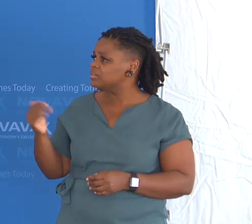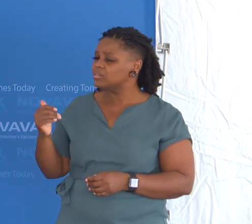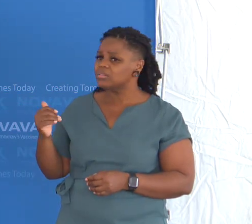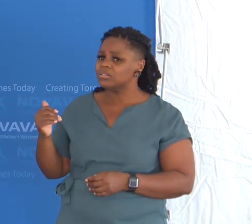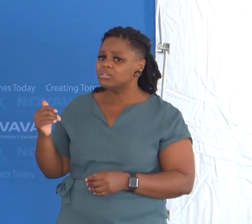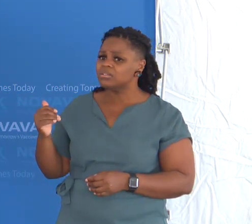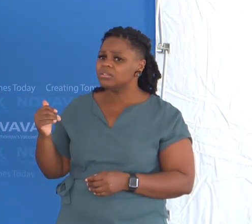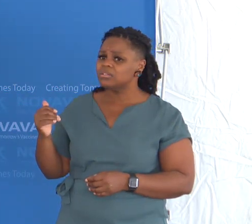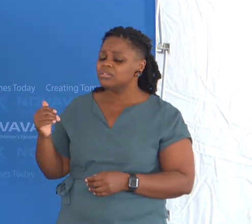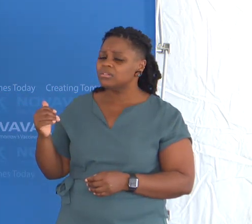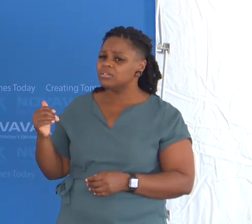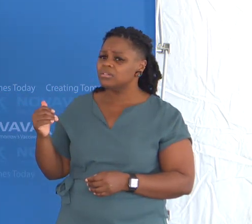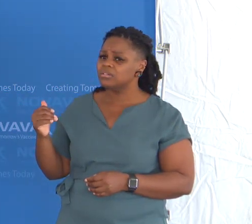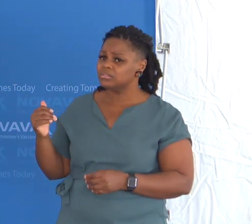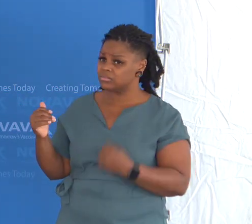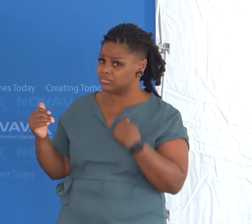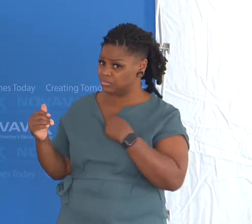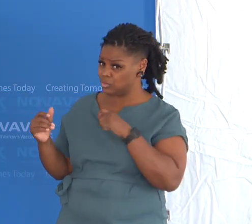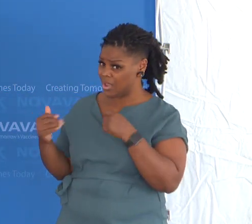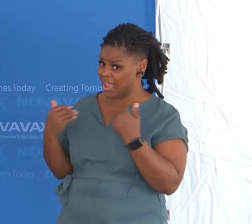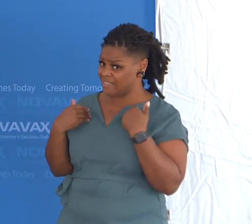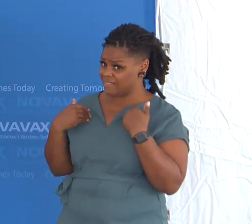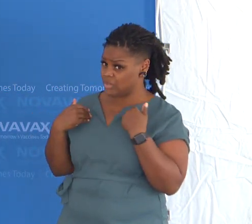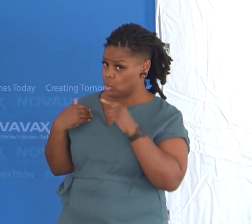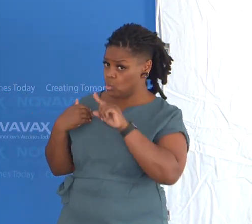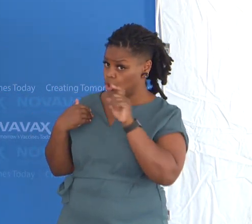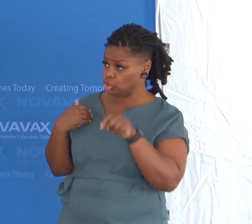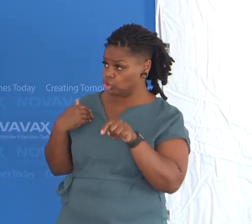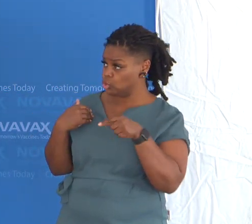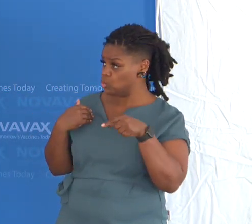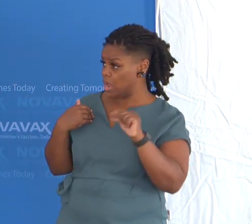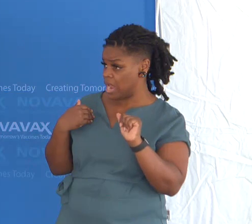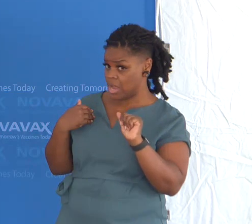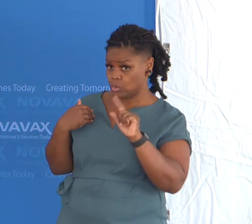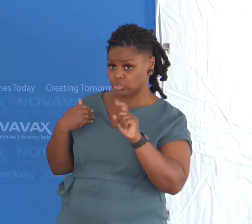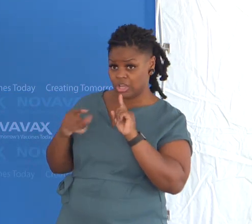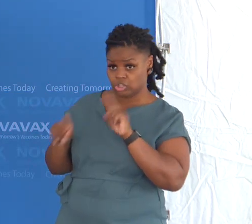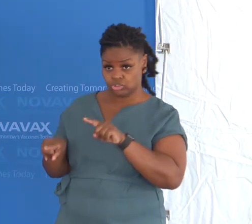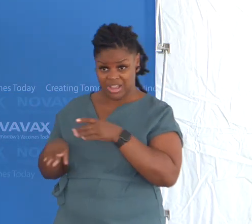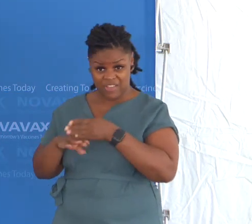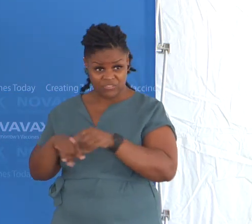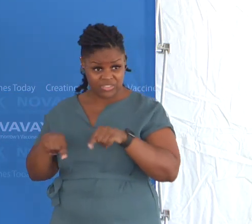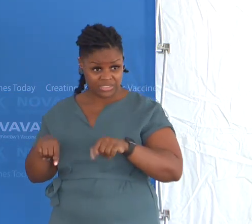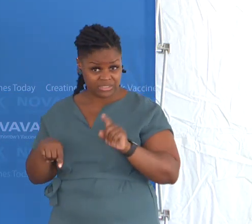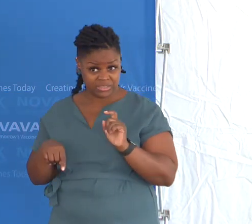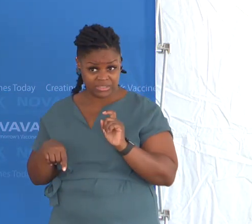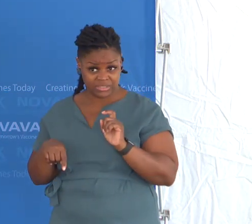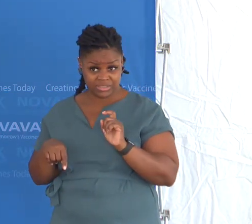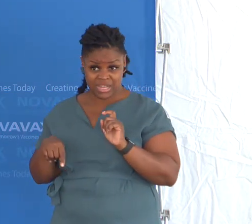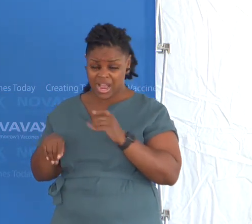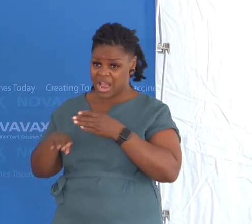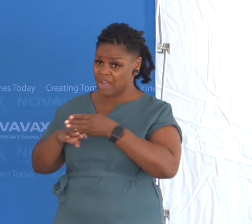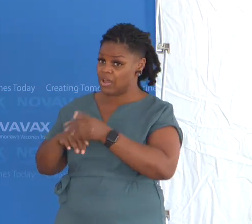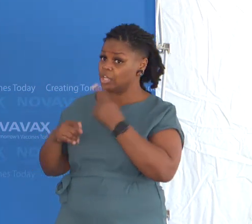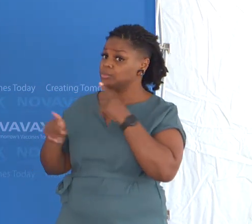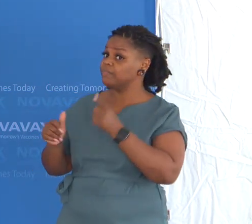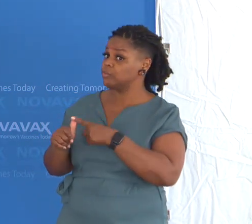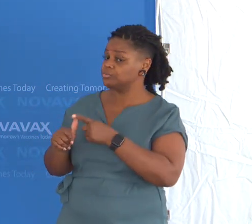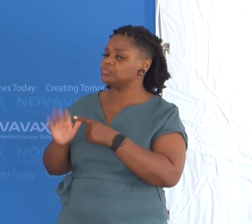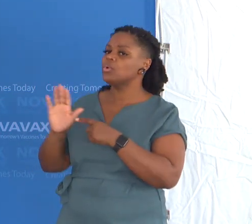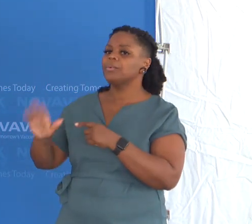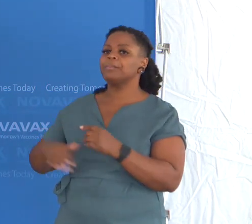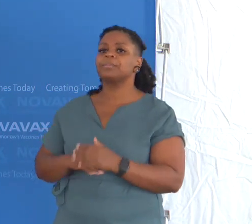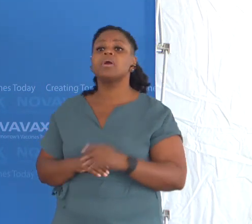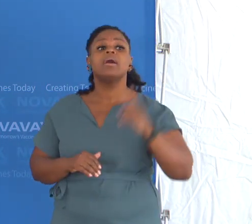Are we supposed to do Q&A now? Is that after? Well, maybe it's after this one announcement. For all of those who sent